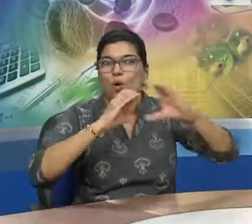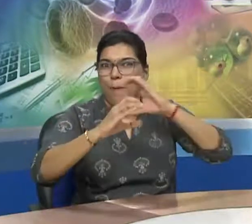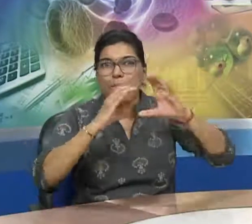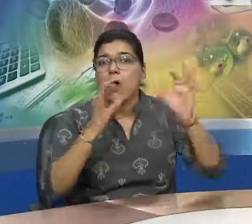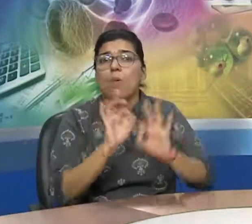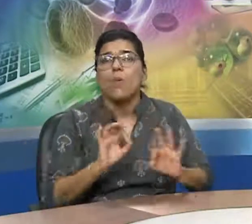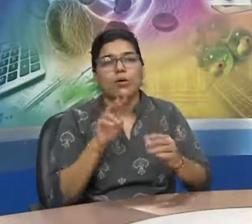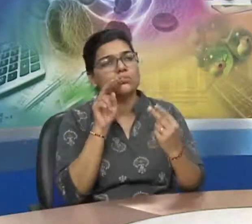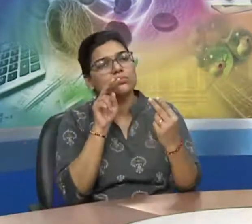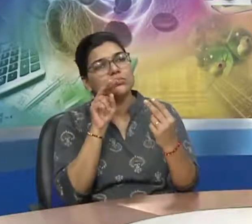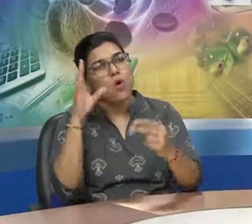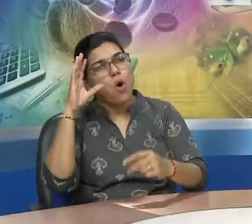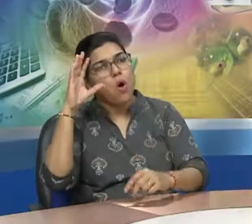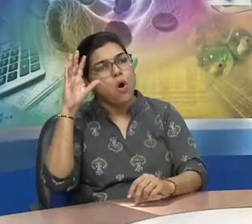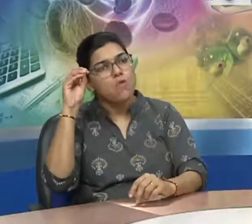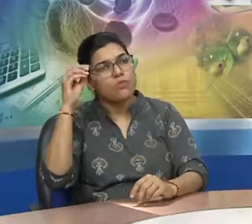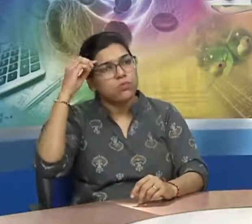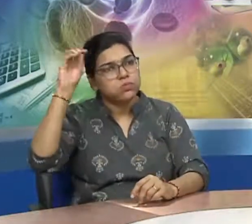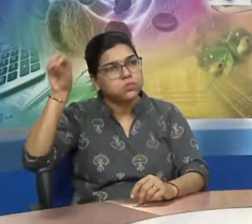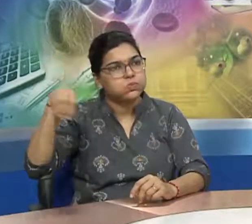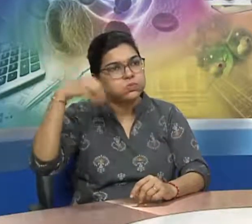during the communication or the normal conversation